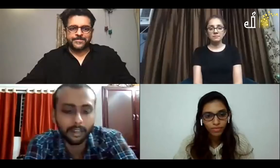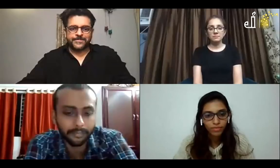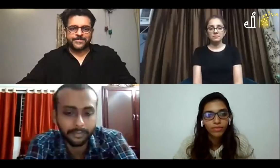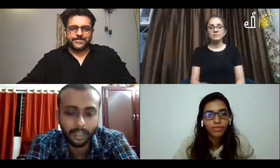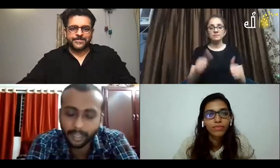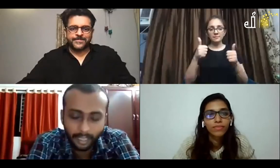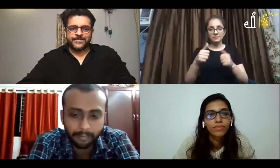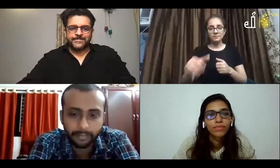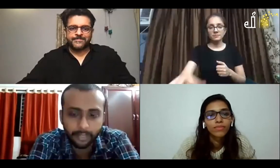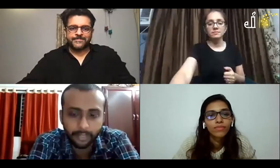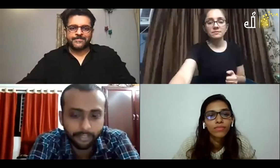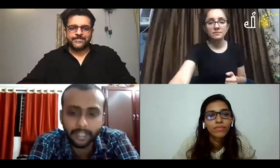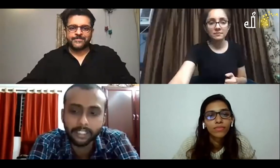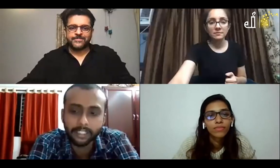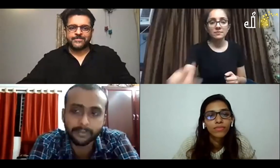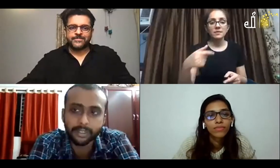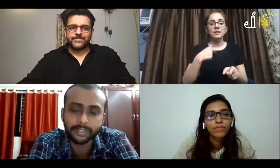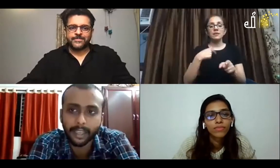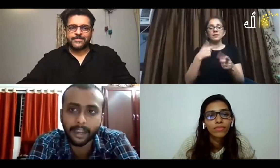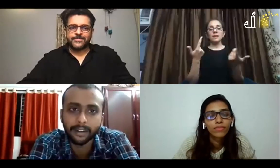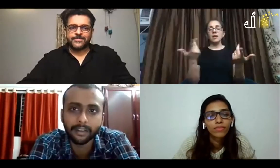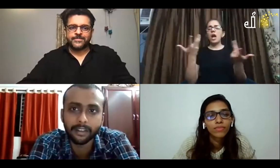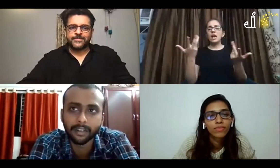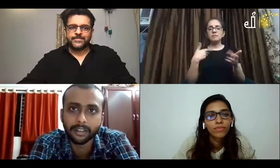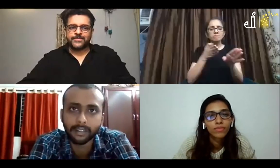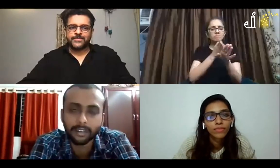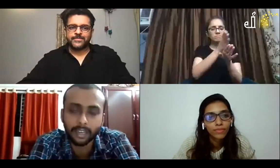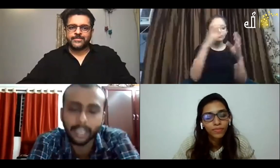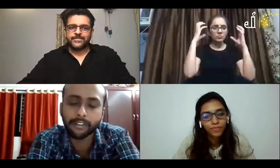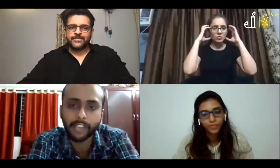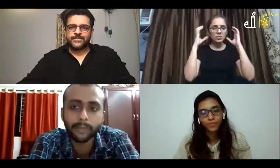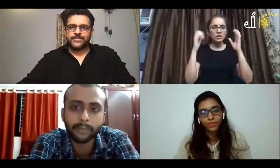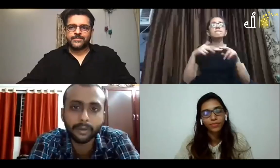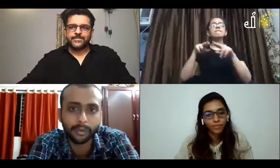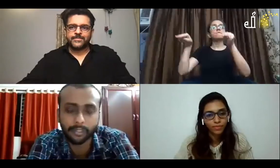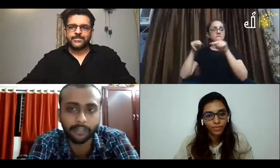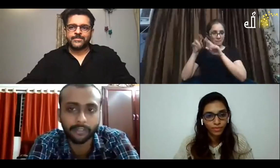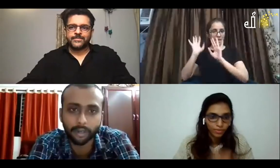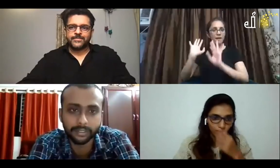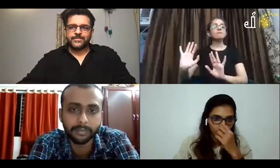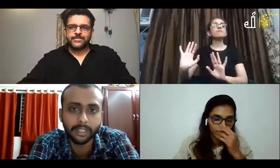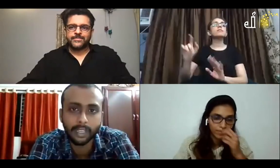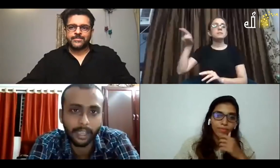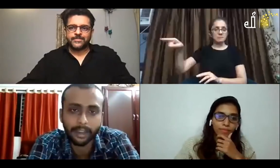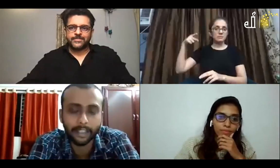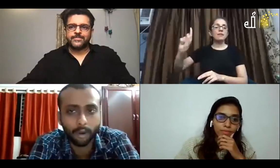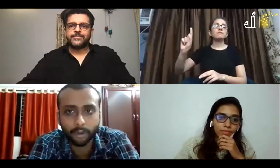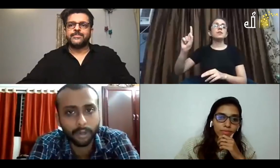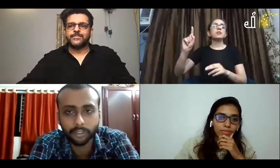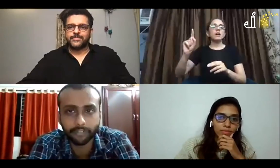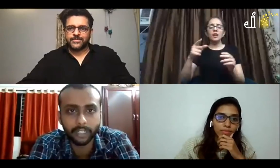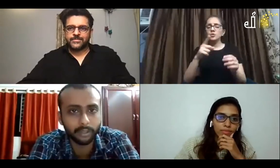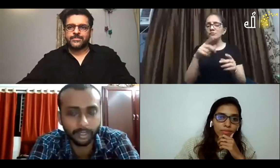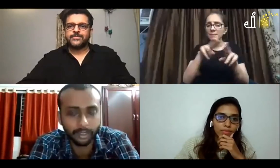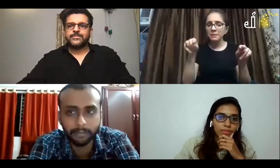Yeah. I came into the field just because I had a family member who was suffering from autism, and I got to know